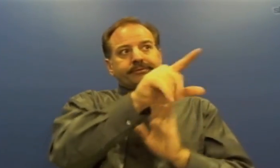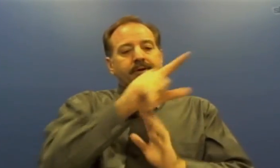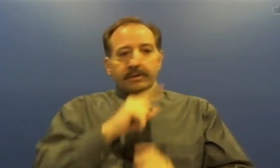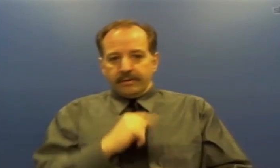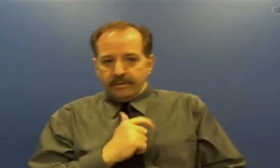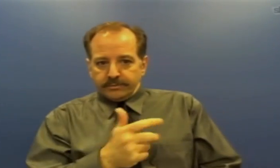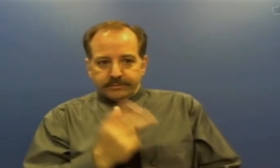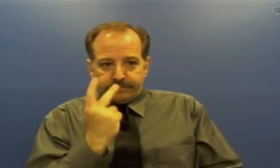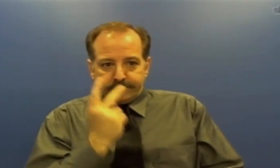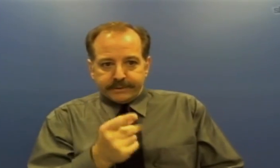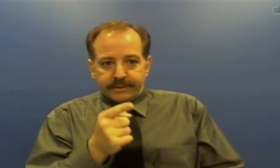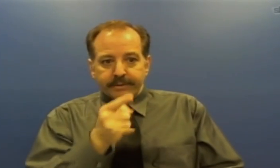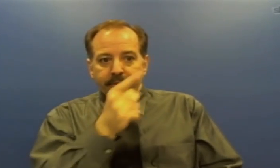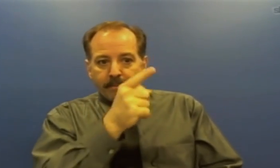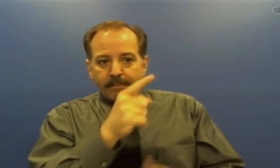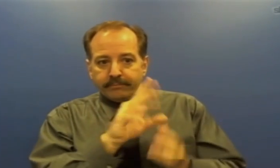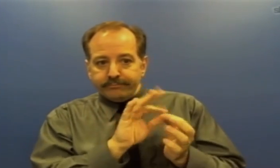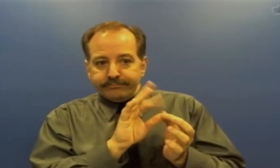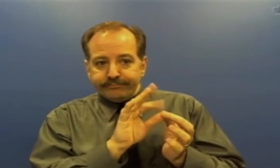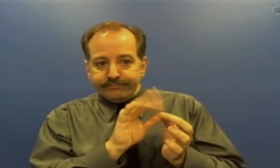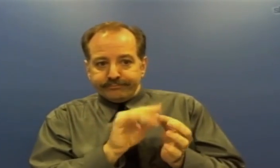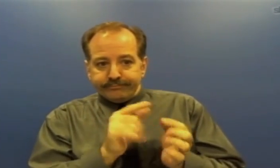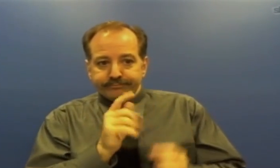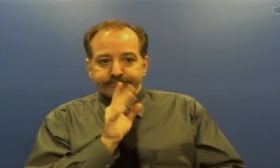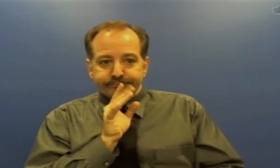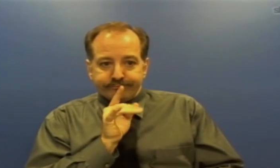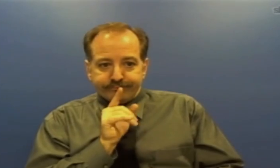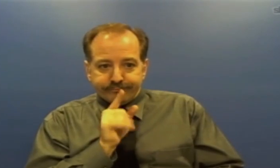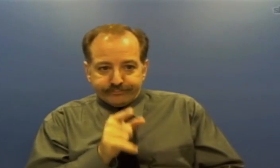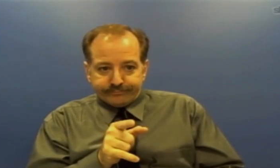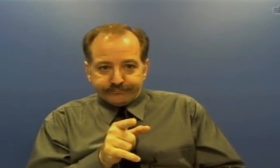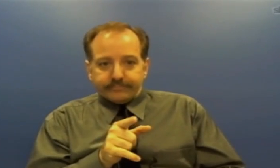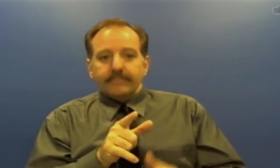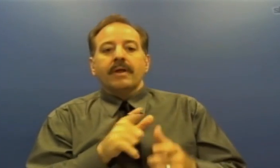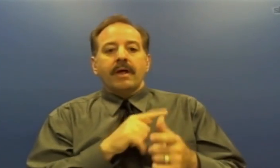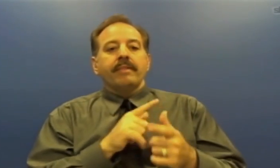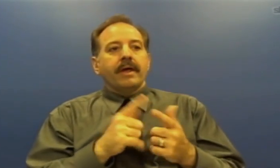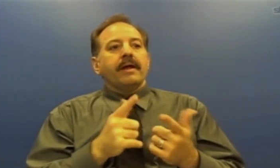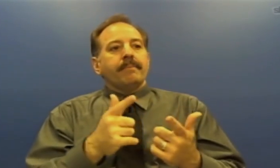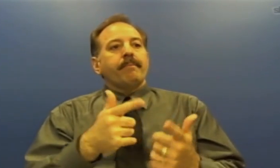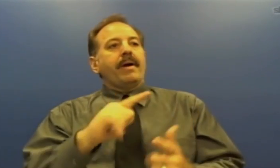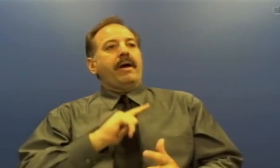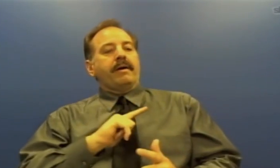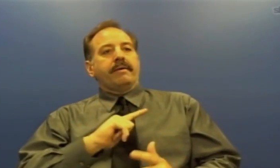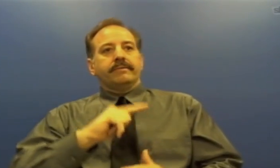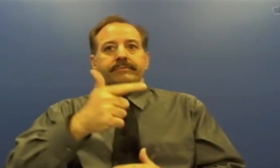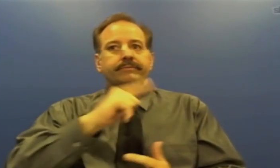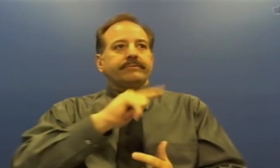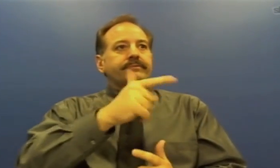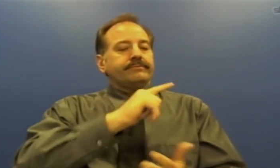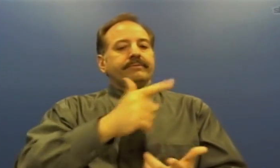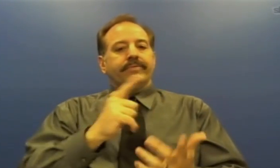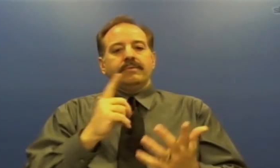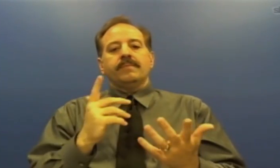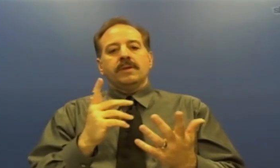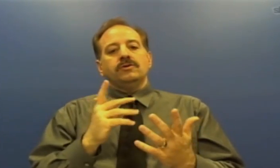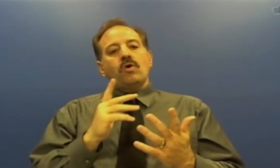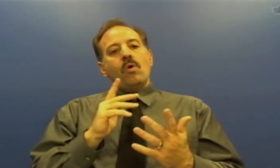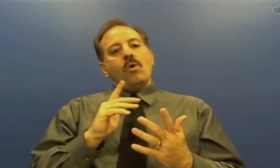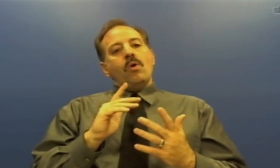able to indicate that they wanted to make a comment and use the technology to direct the camera in their fashion. And then it would return back to the primary